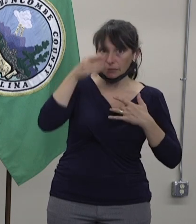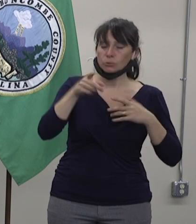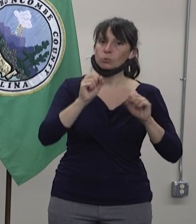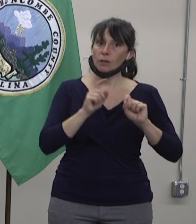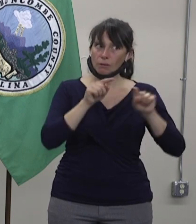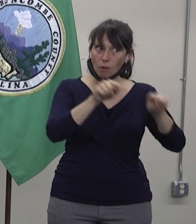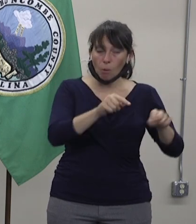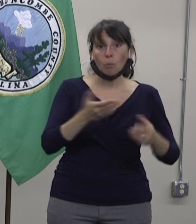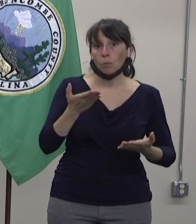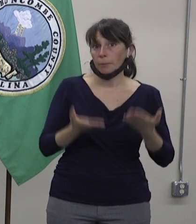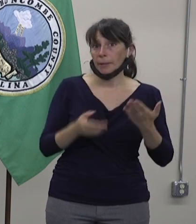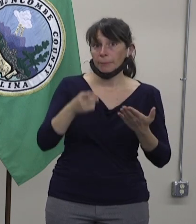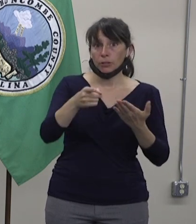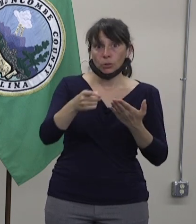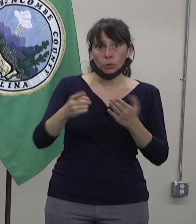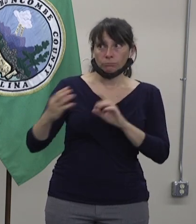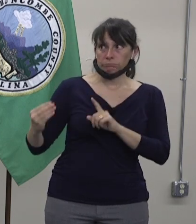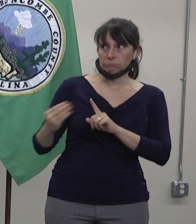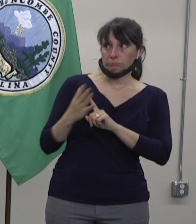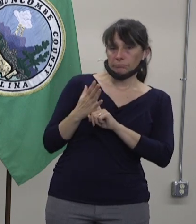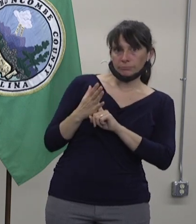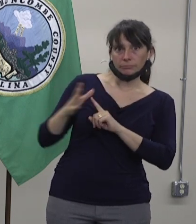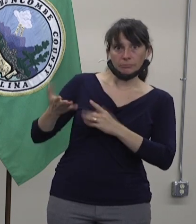may have been exposed to COVID-19,